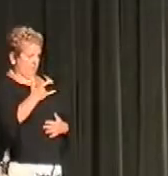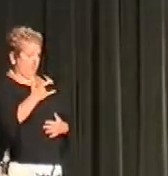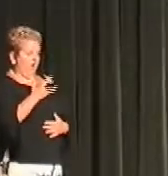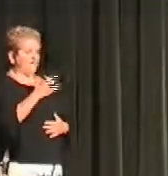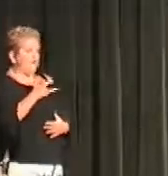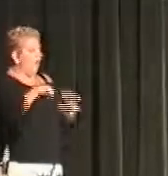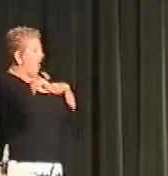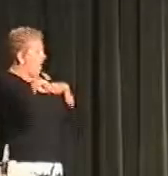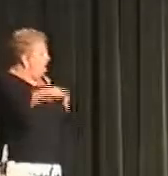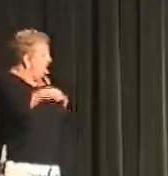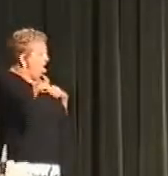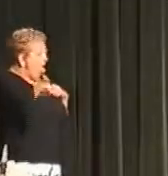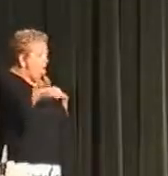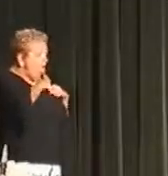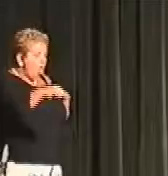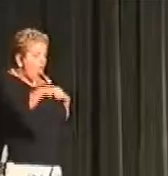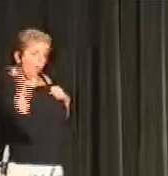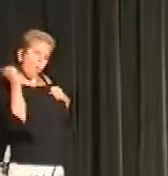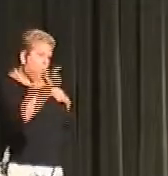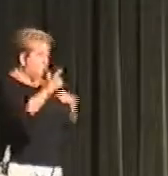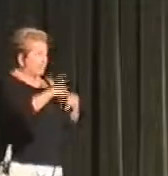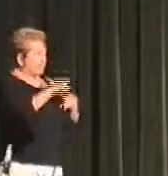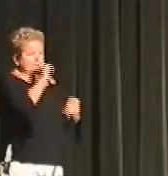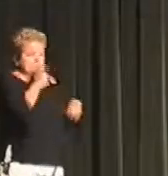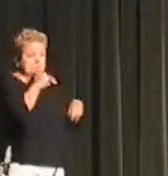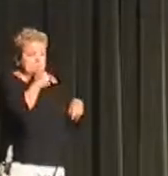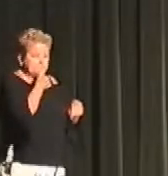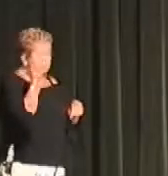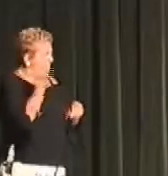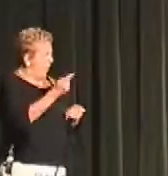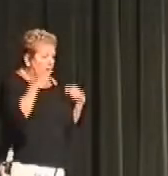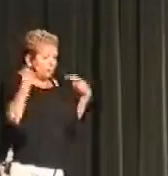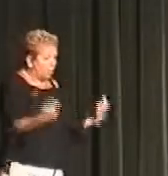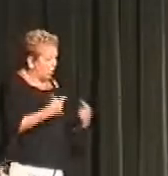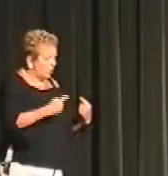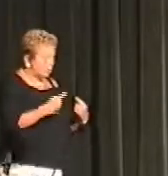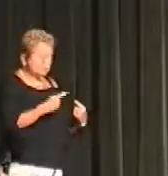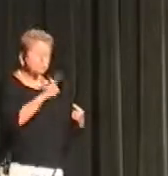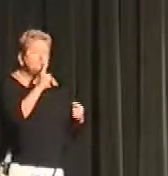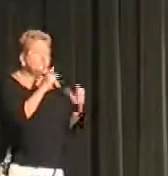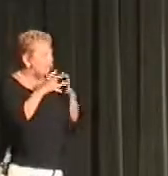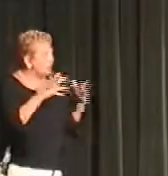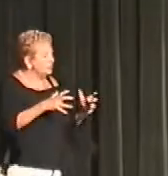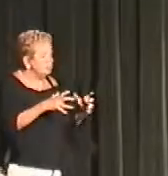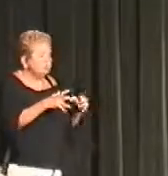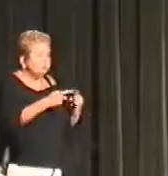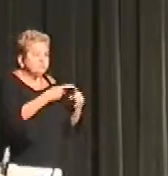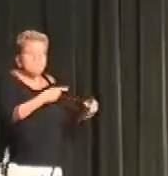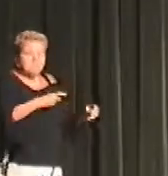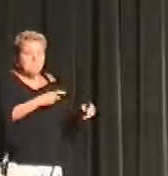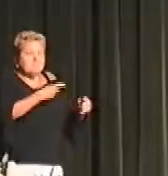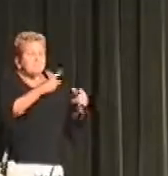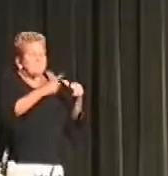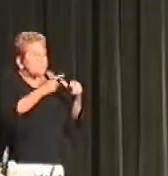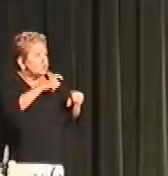way too much. I don't know why. It just always hurt way too much for me from my earliest memory. And I am so